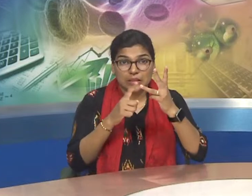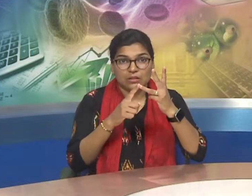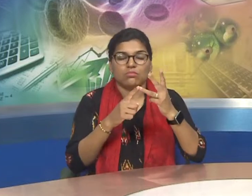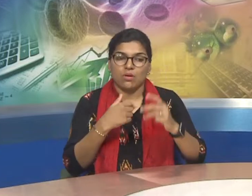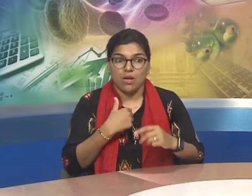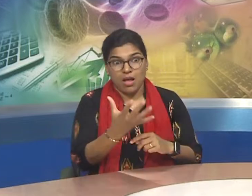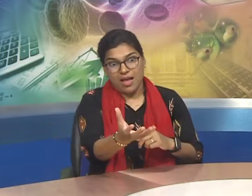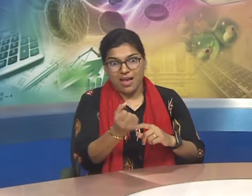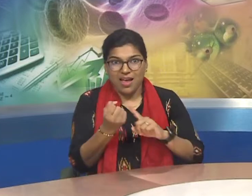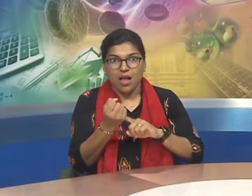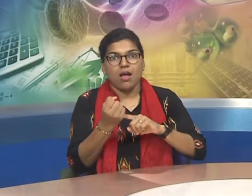of documents.